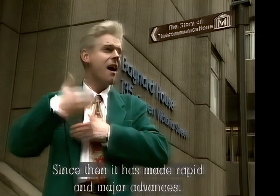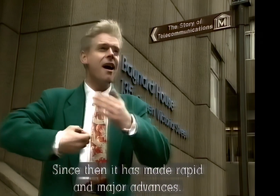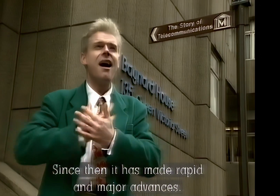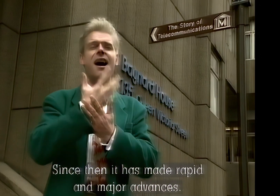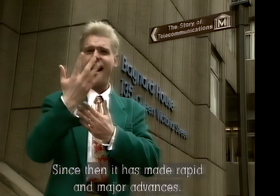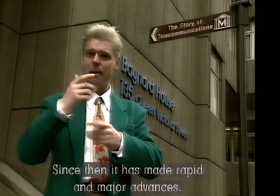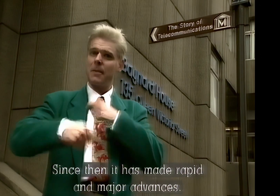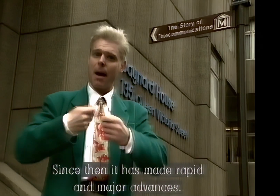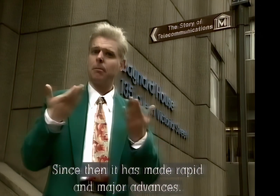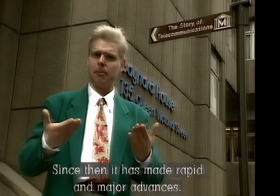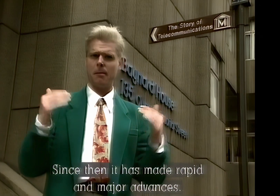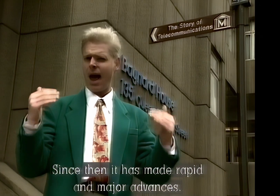advances.